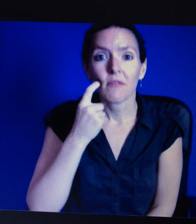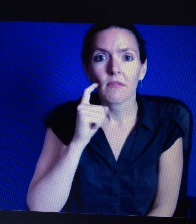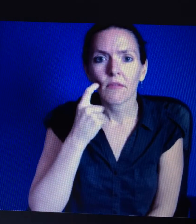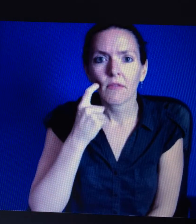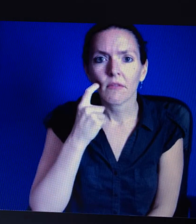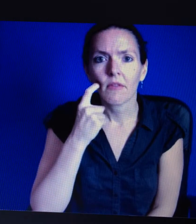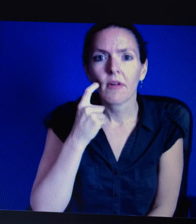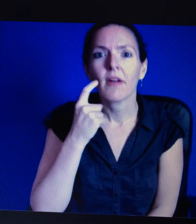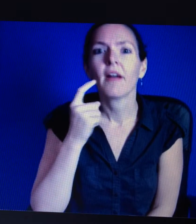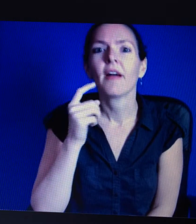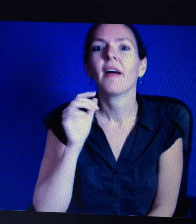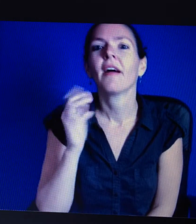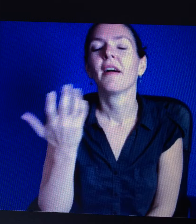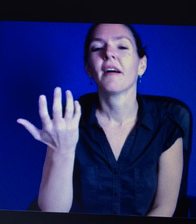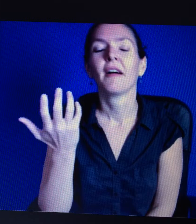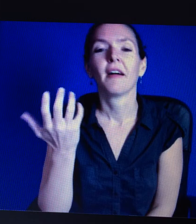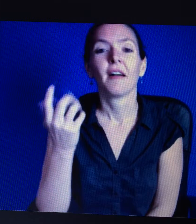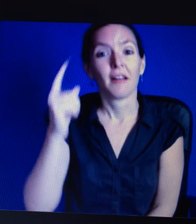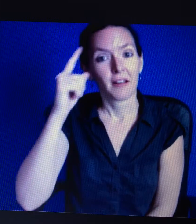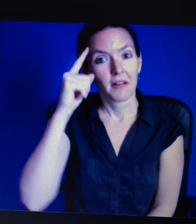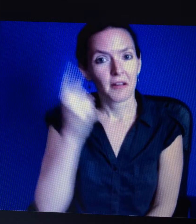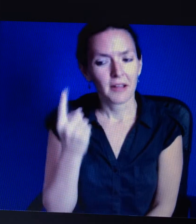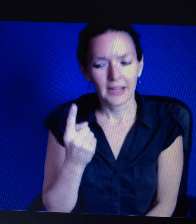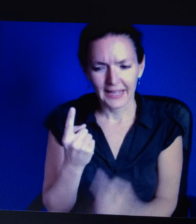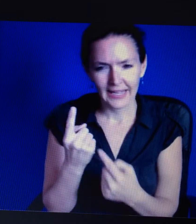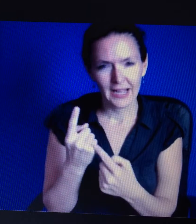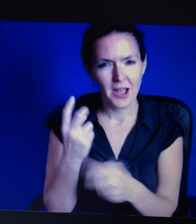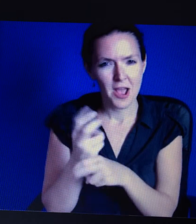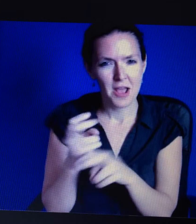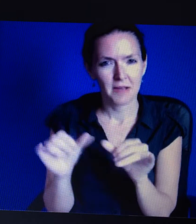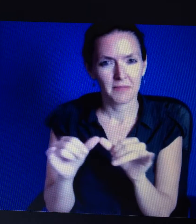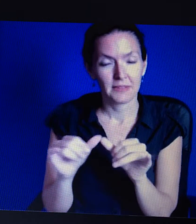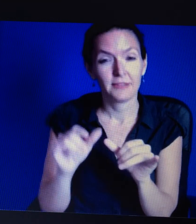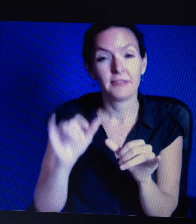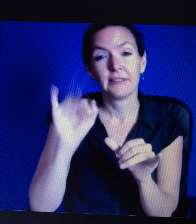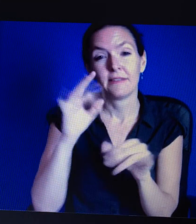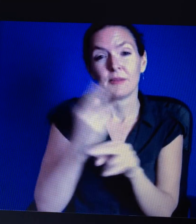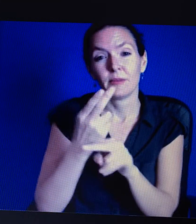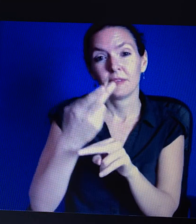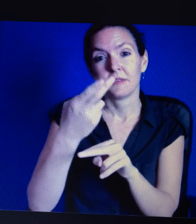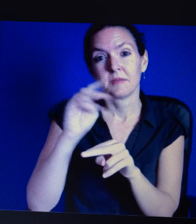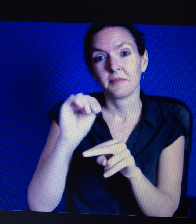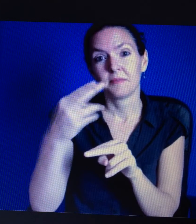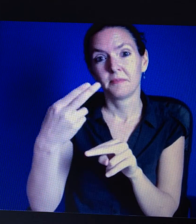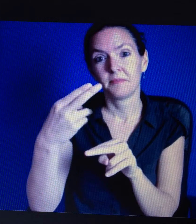We move the sign twice. That means it's a proper noun.